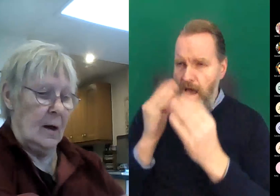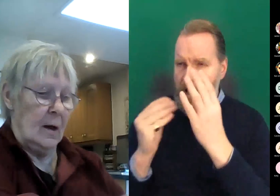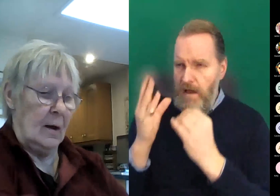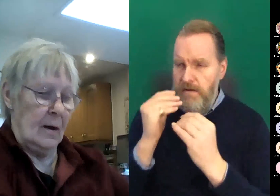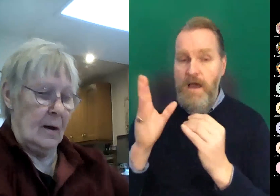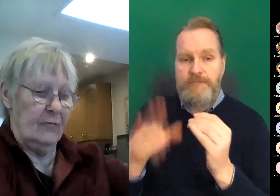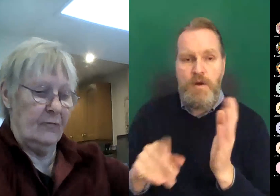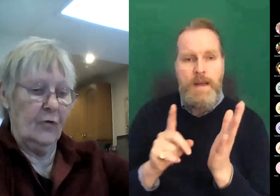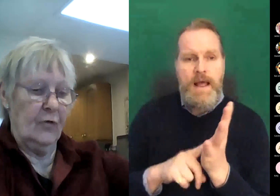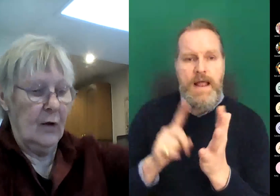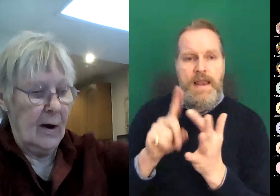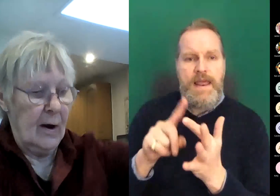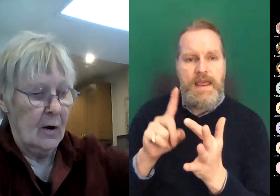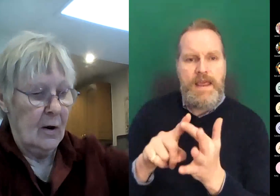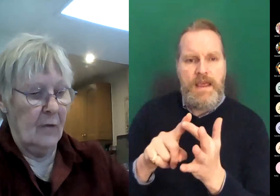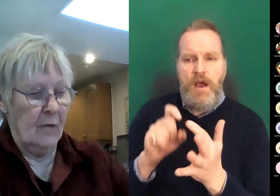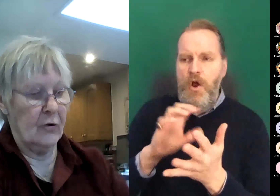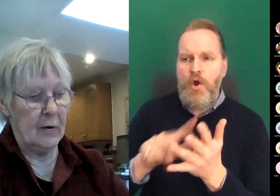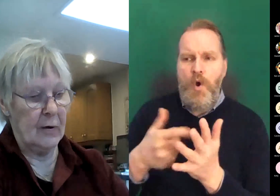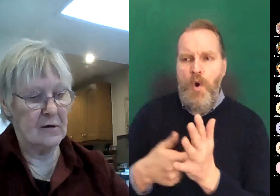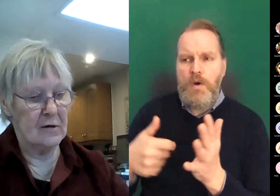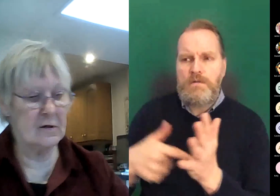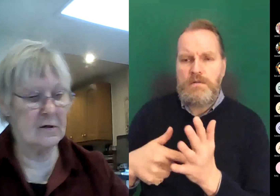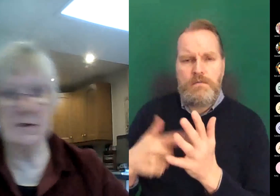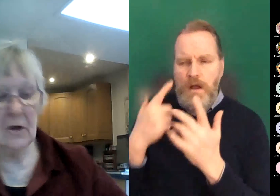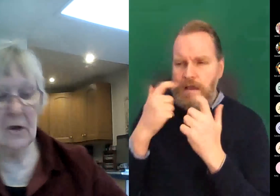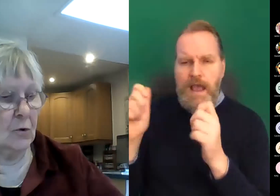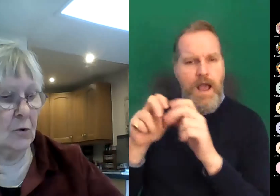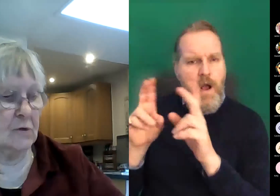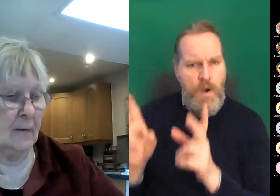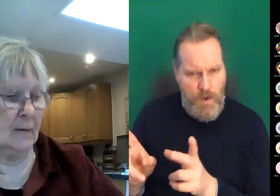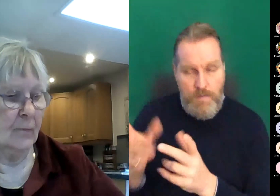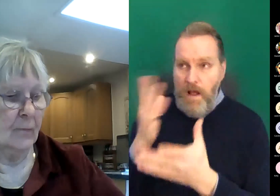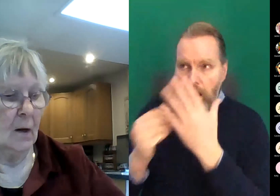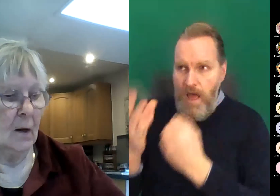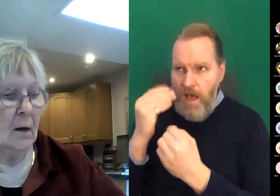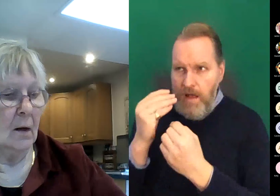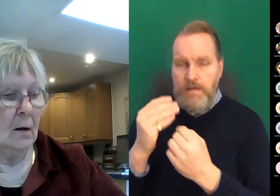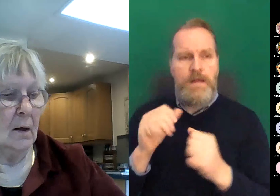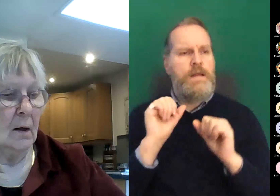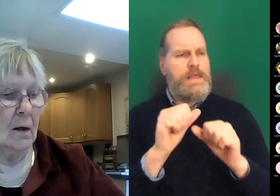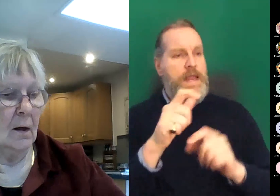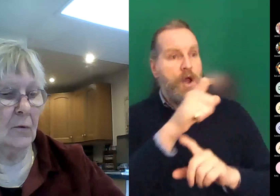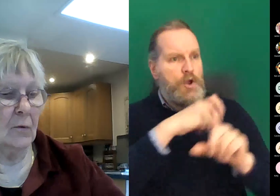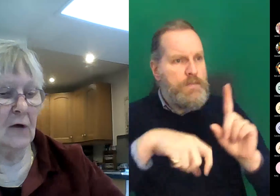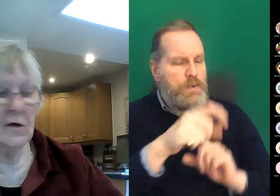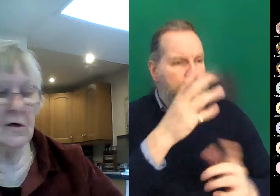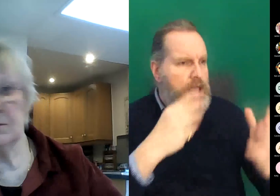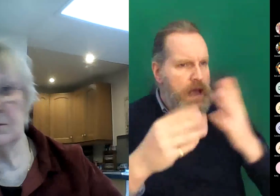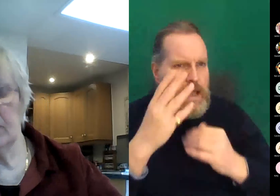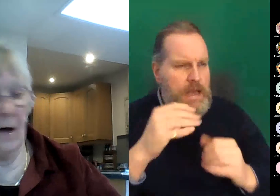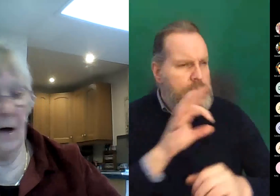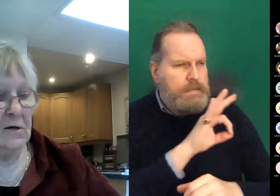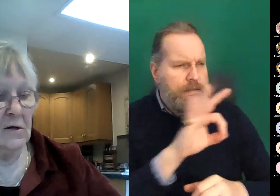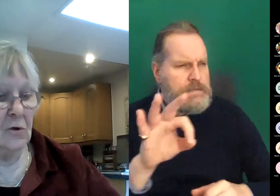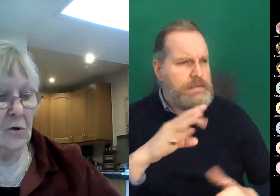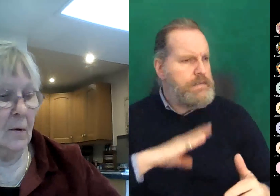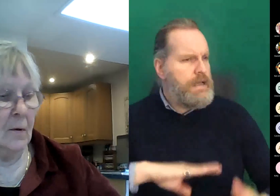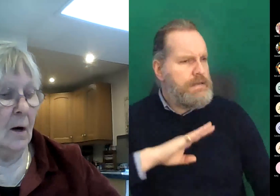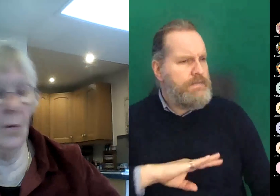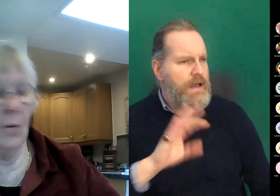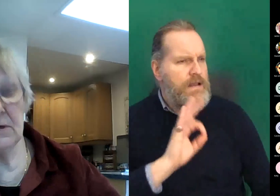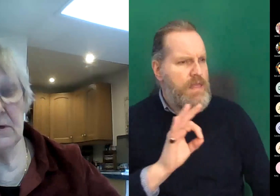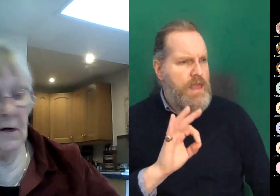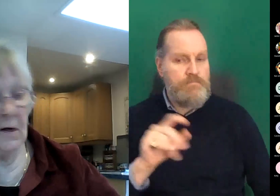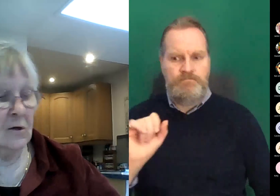Home, and fully aware of the growing discontent in the community. He took his ideas to